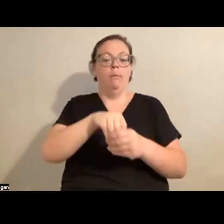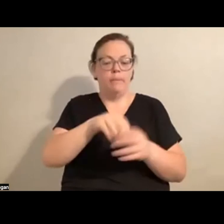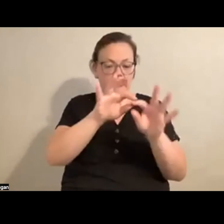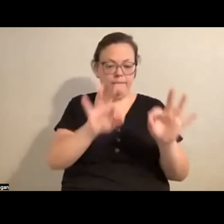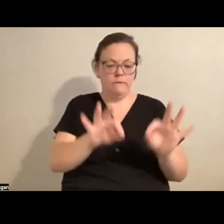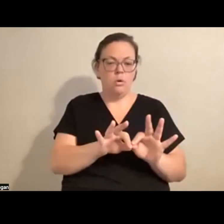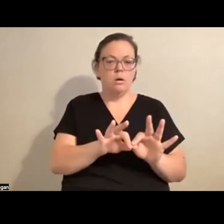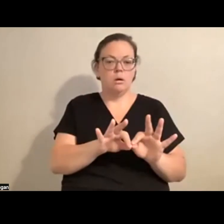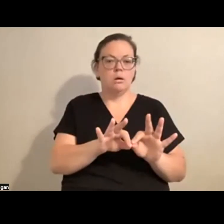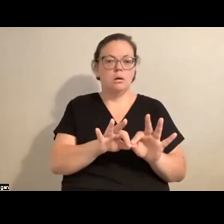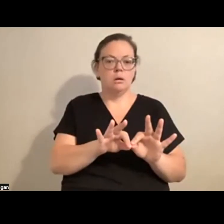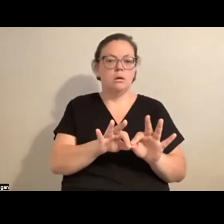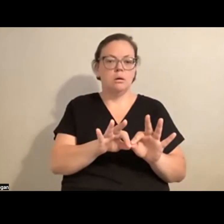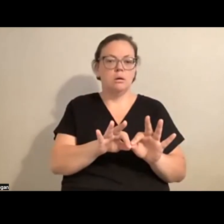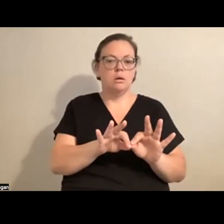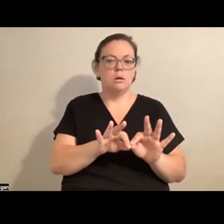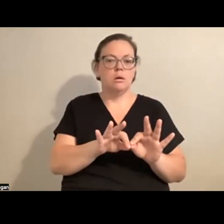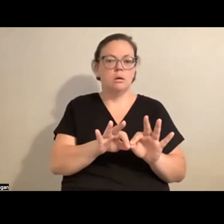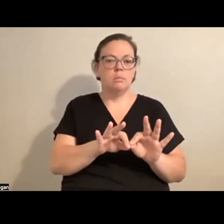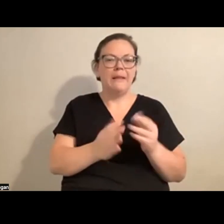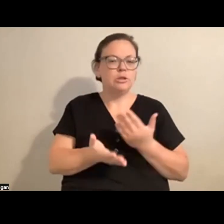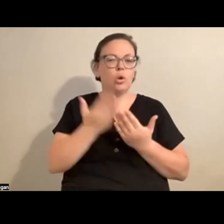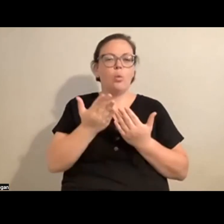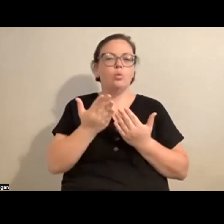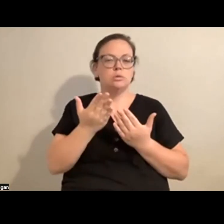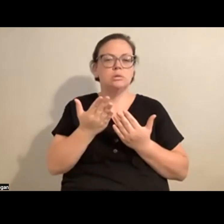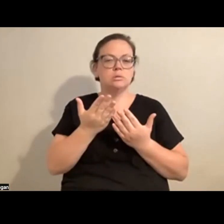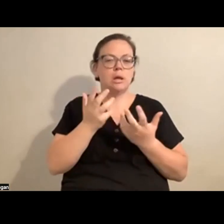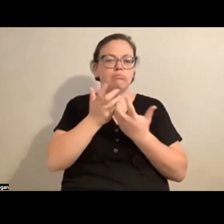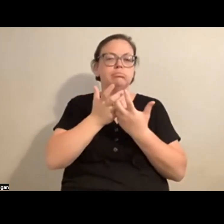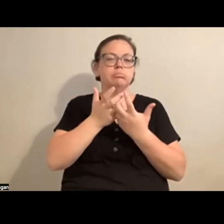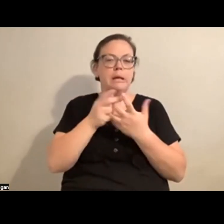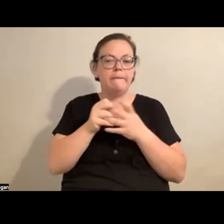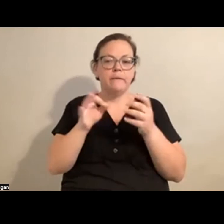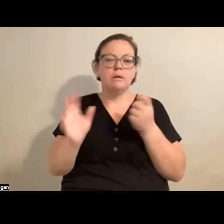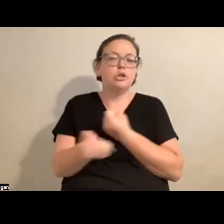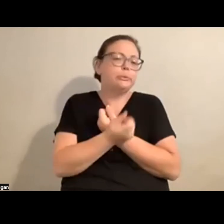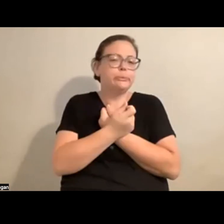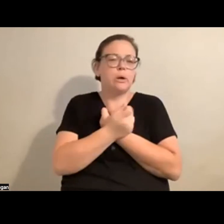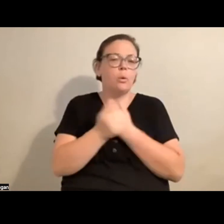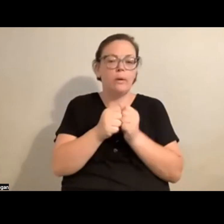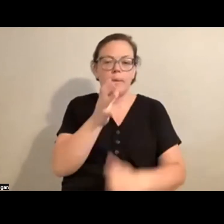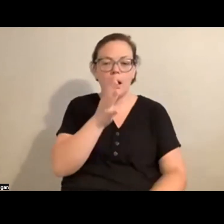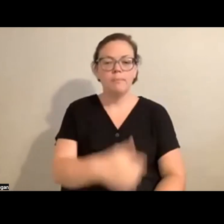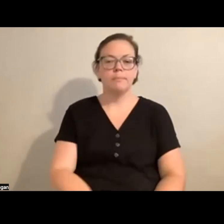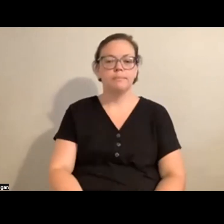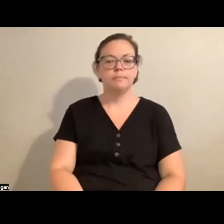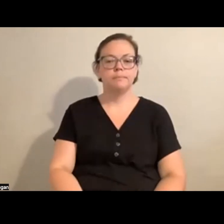that this person, the speaker, can get intimate, right, with the mother.